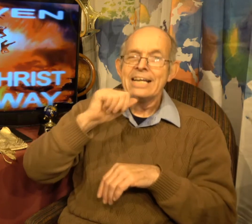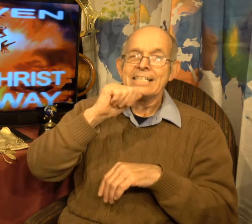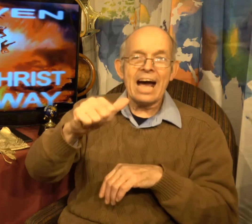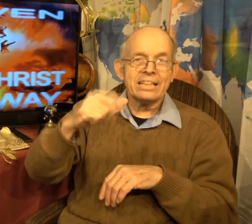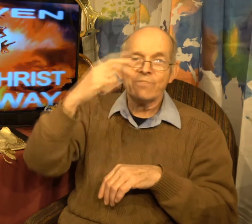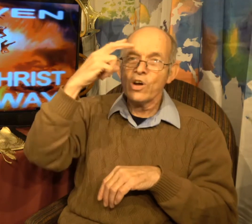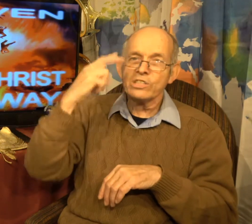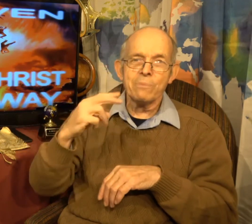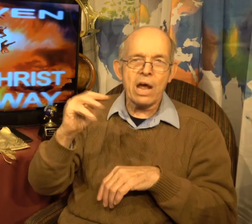Not the Virgin Mary.